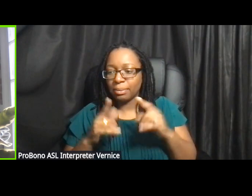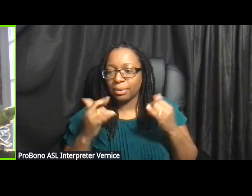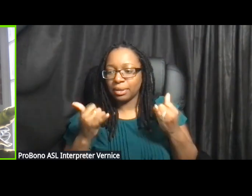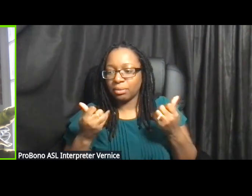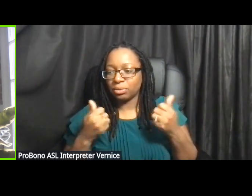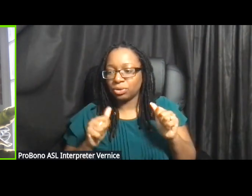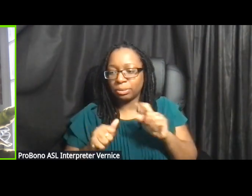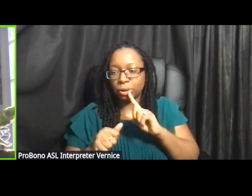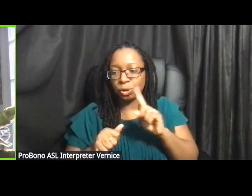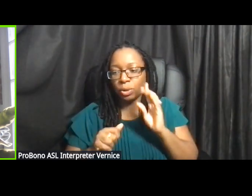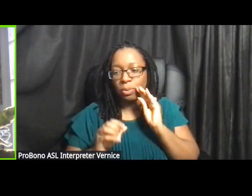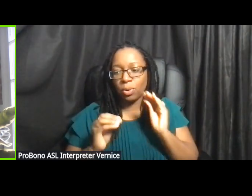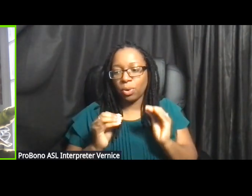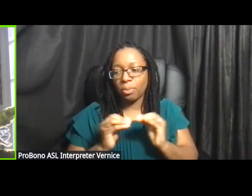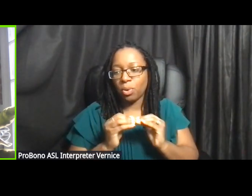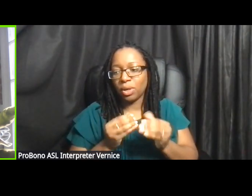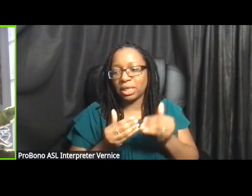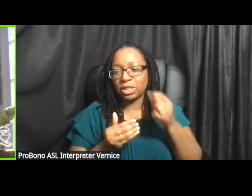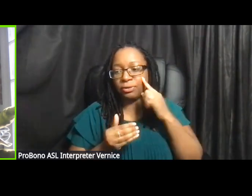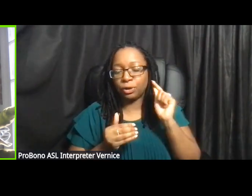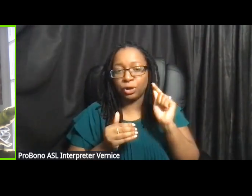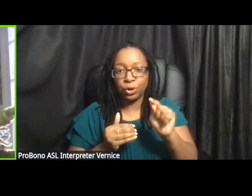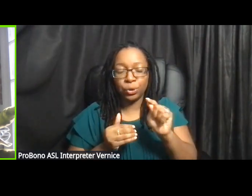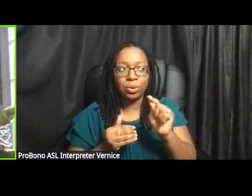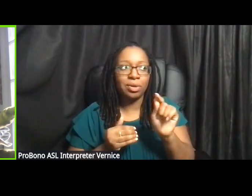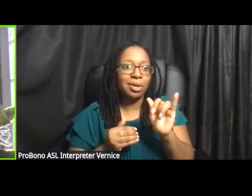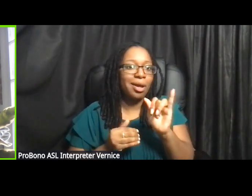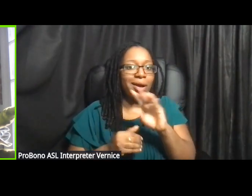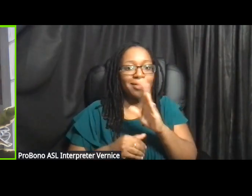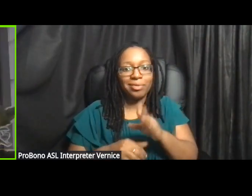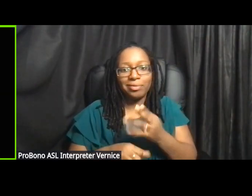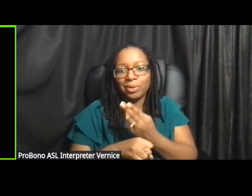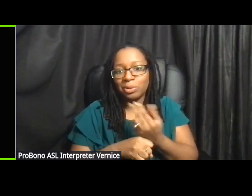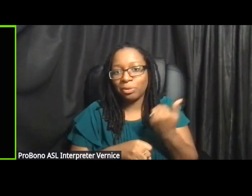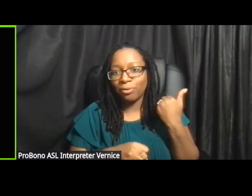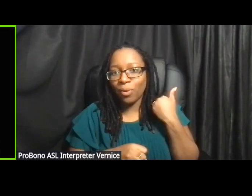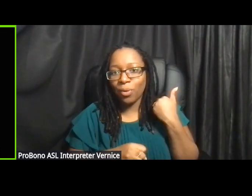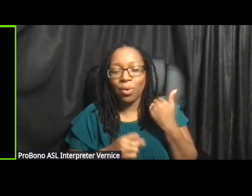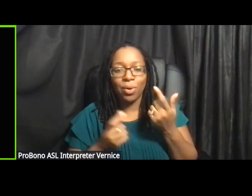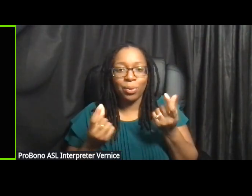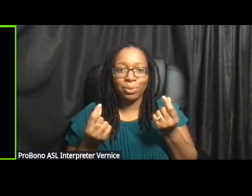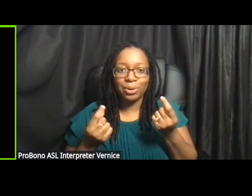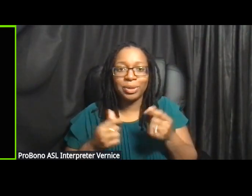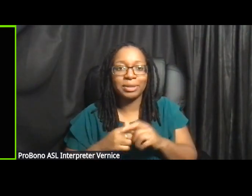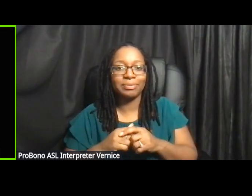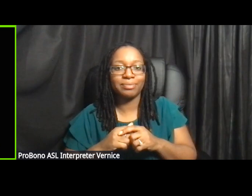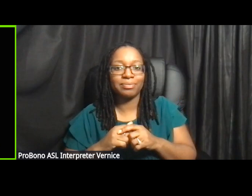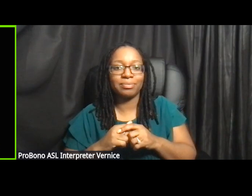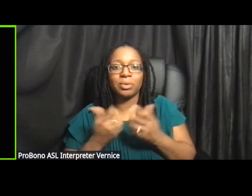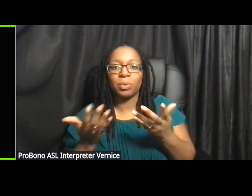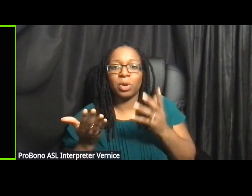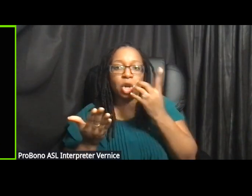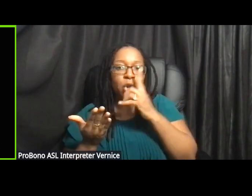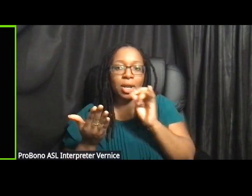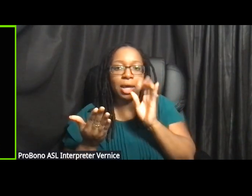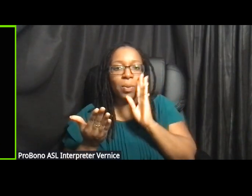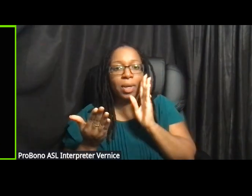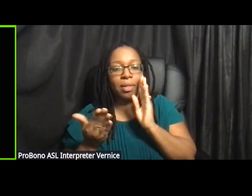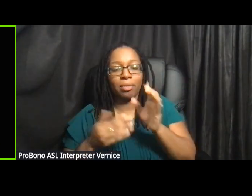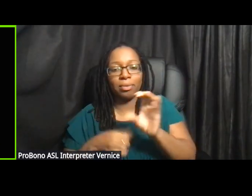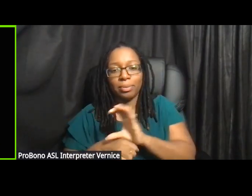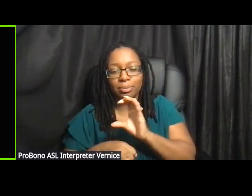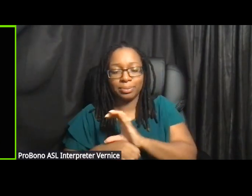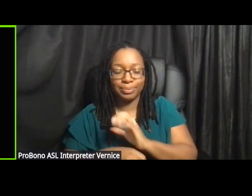this easier for you, if you're like, I've never used this before, what am I getting into? This is what it's going to look like on your